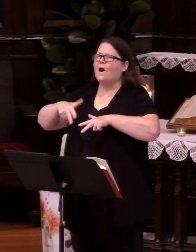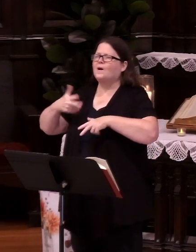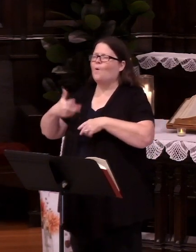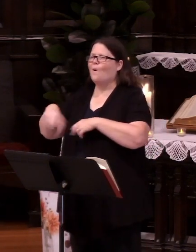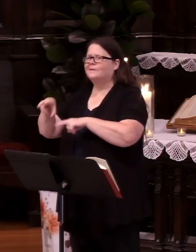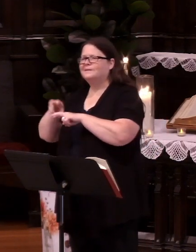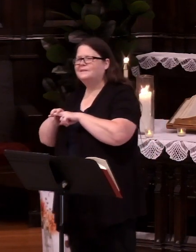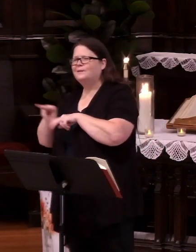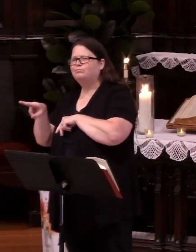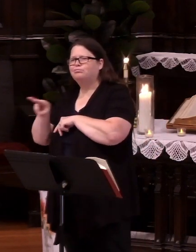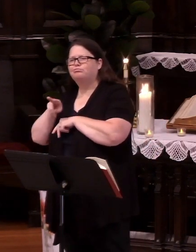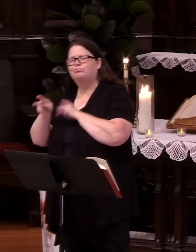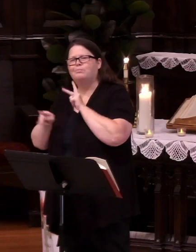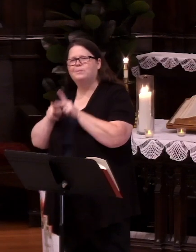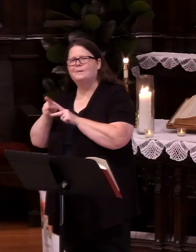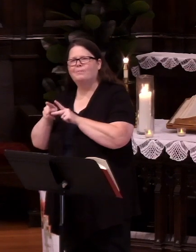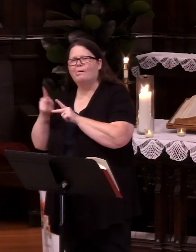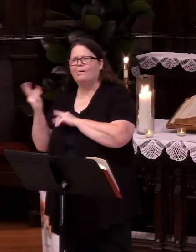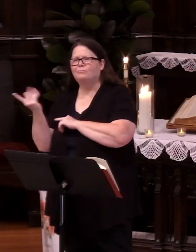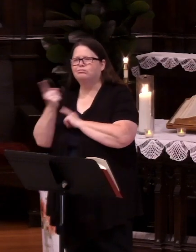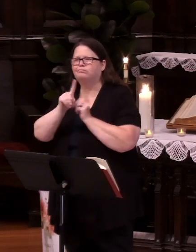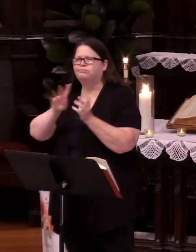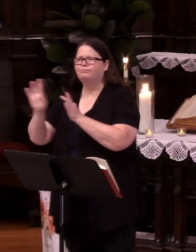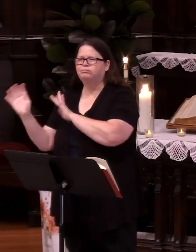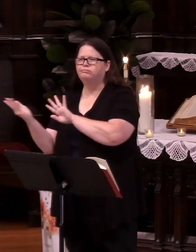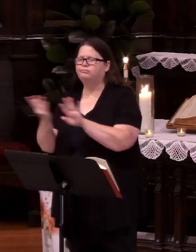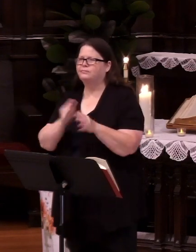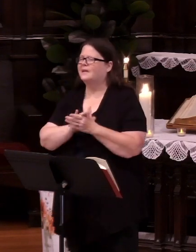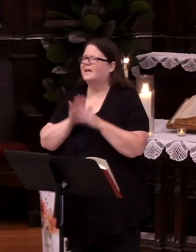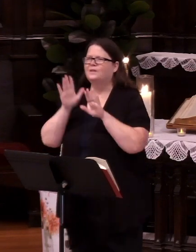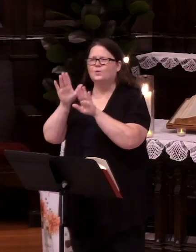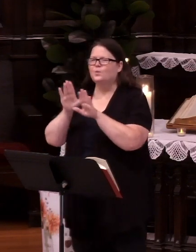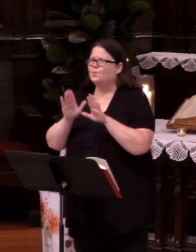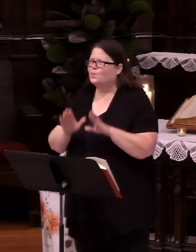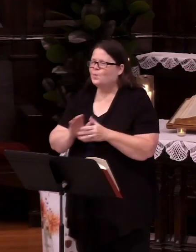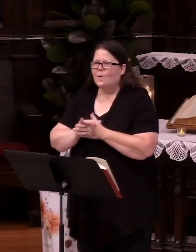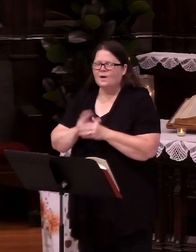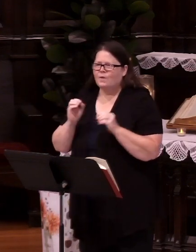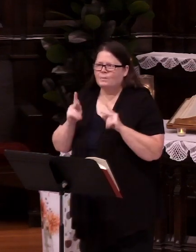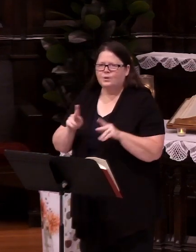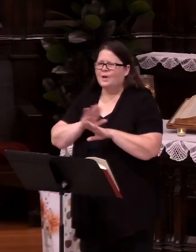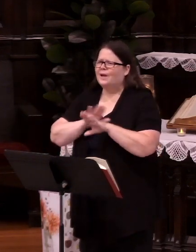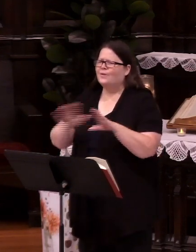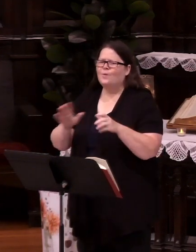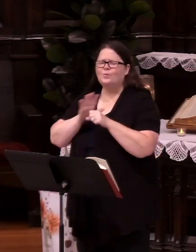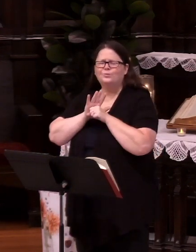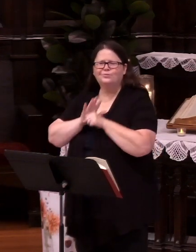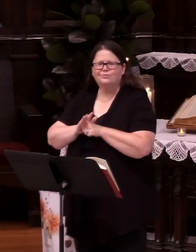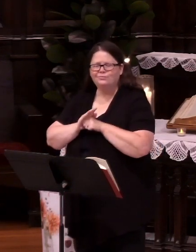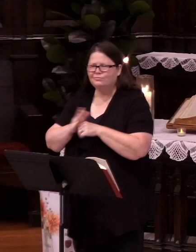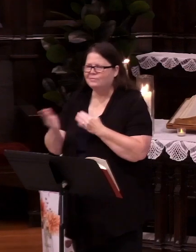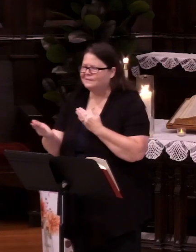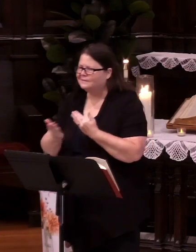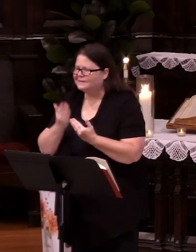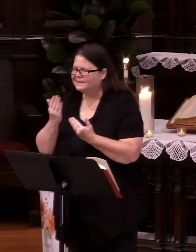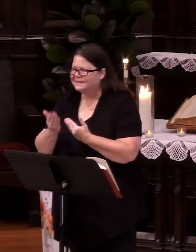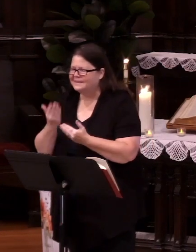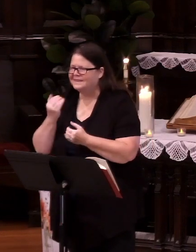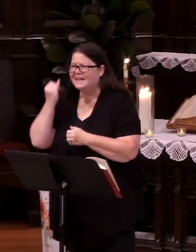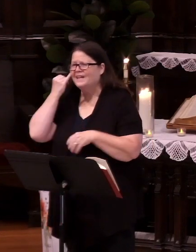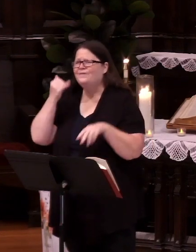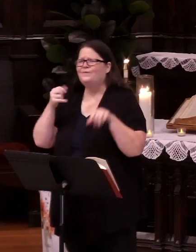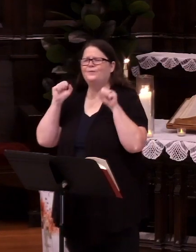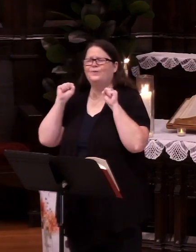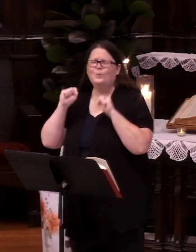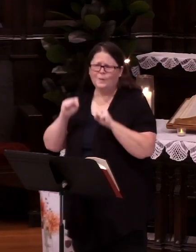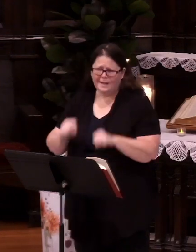watching. So it was just lots of fun. It's a day filled with opportunities, and it's stress-free and easy. And if you have the opportunity to